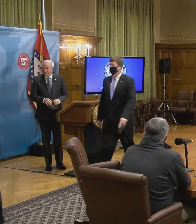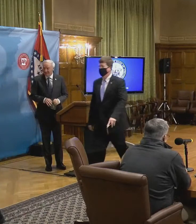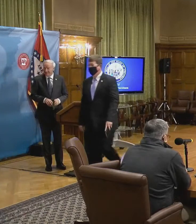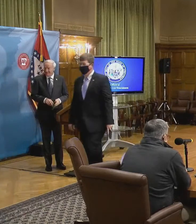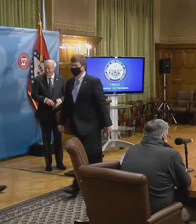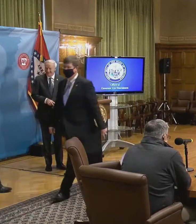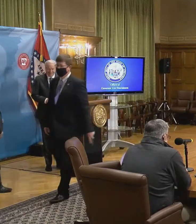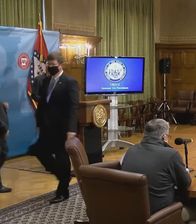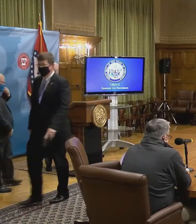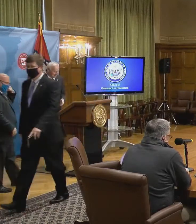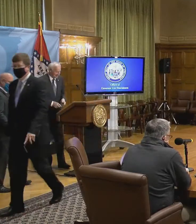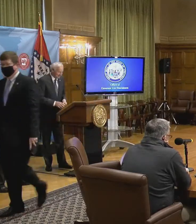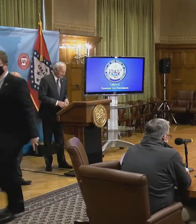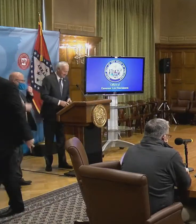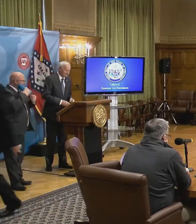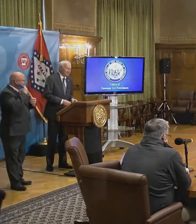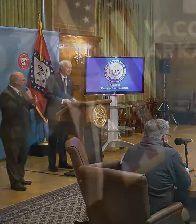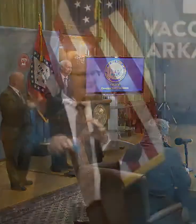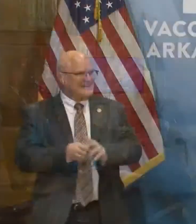Eddie, how are you today?